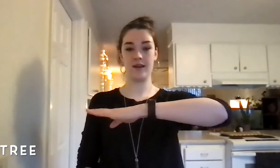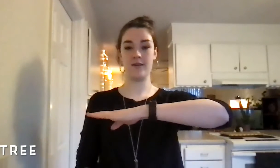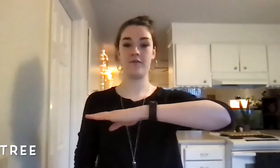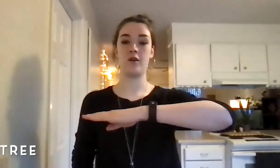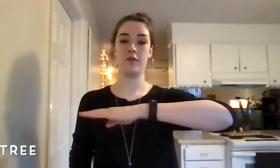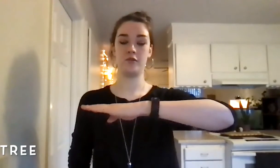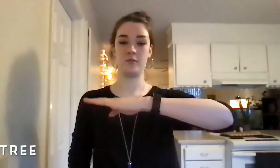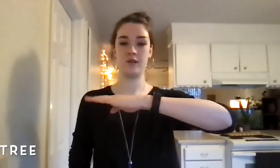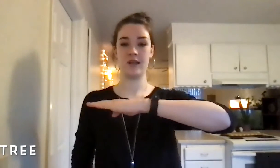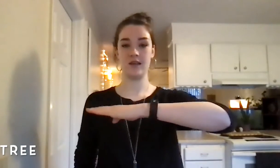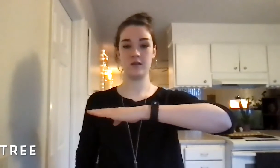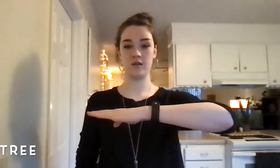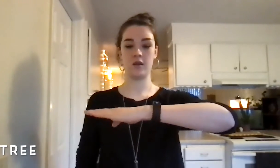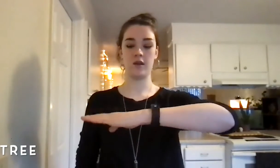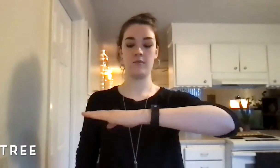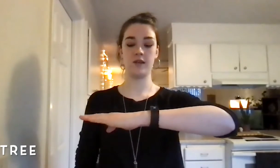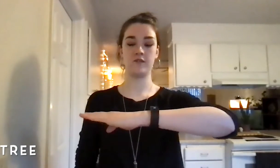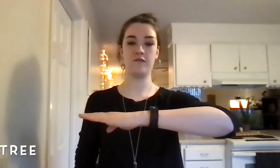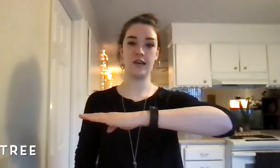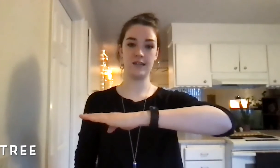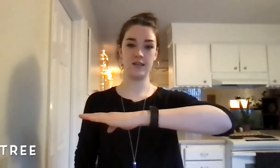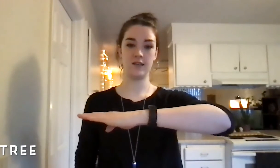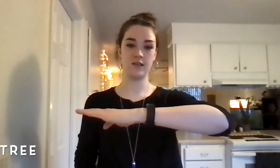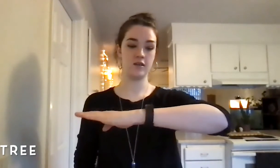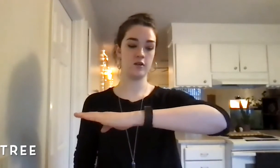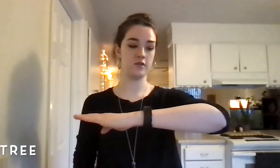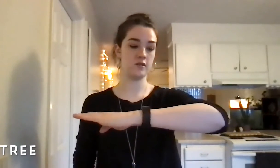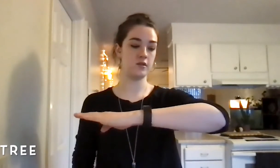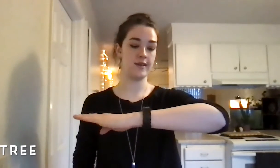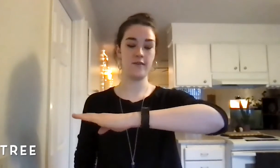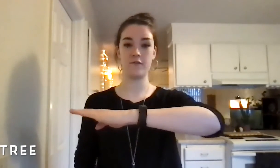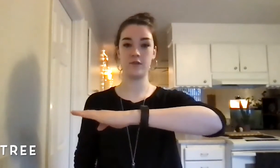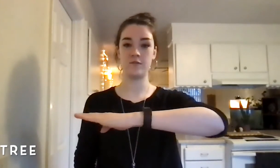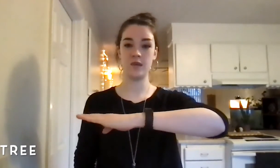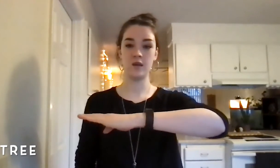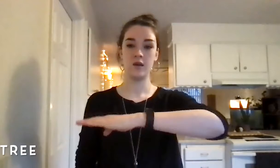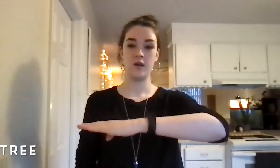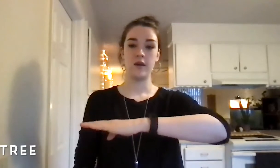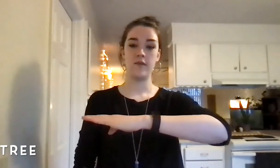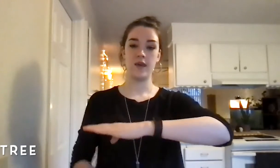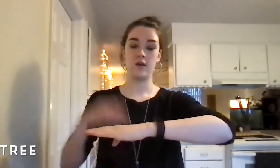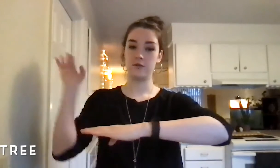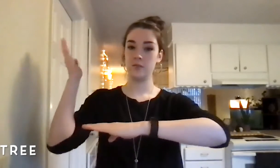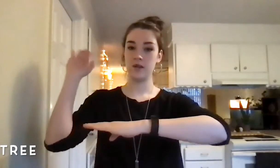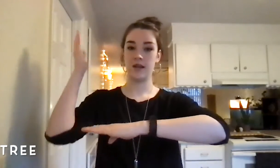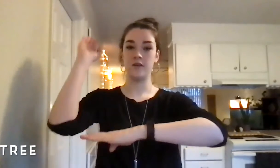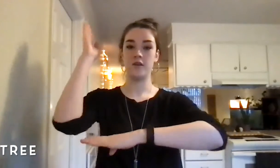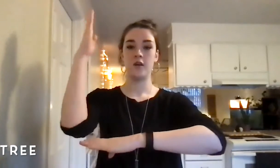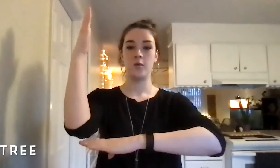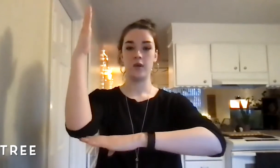have our non-dominant hand nice and flat like this in a horizontal line in front of me. And then our dominant hand, we are going